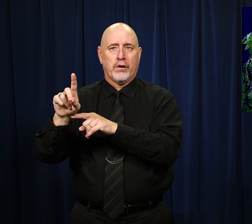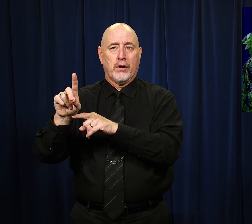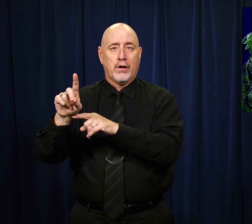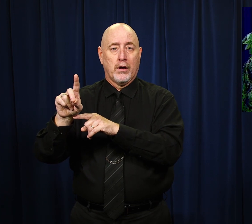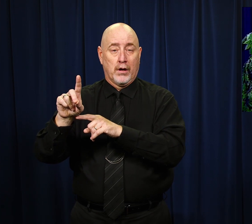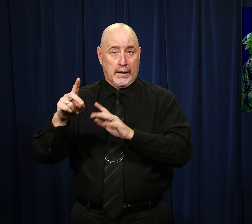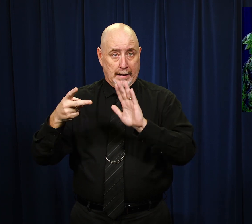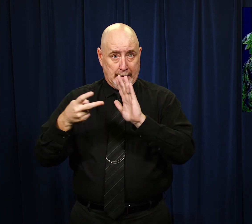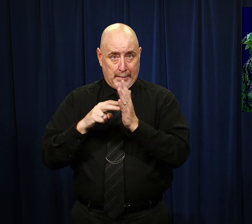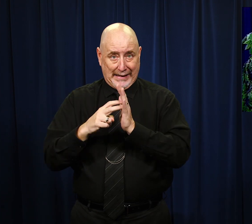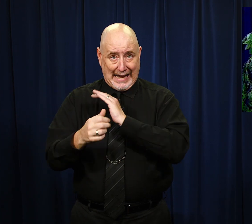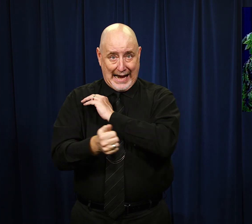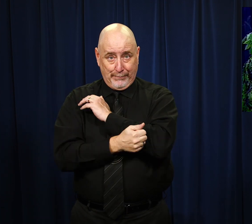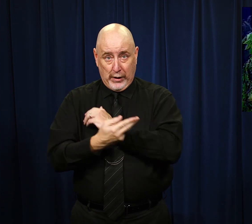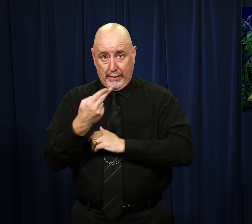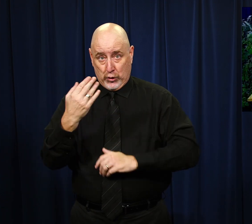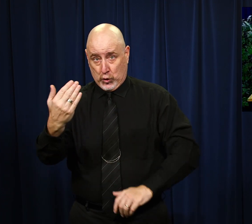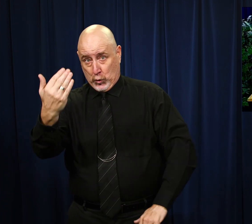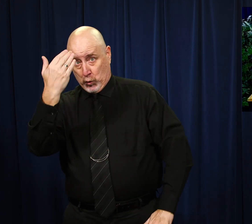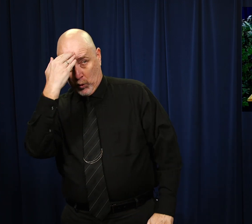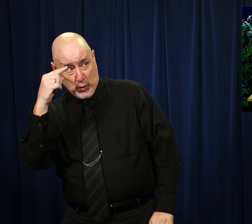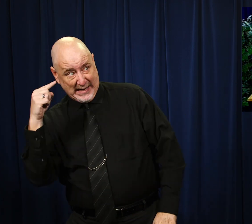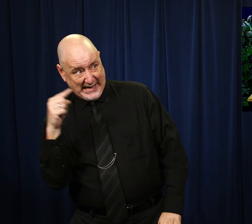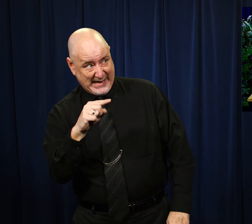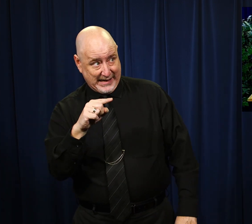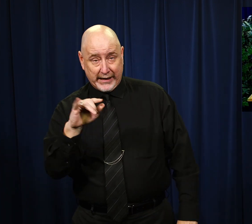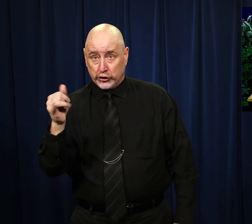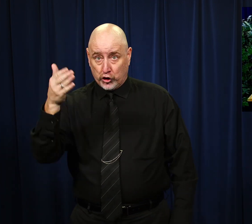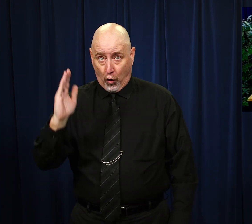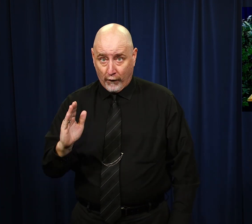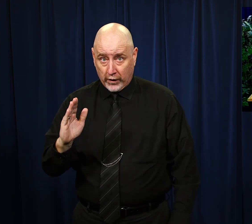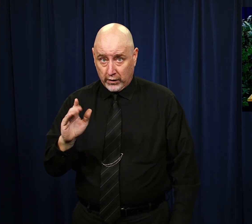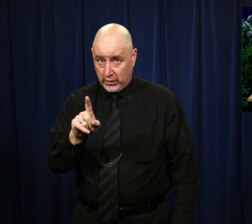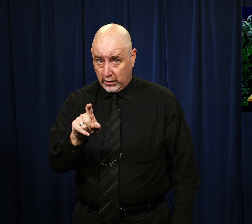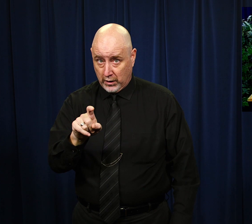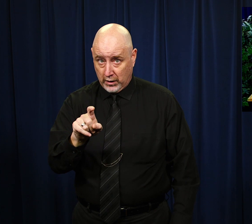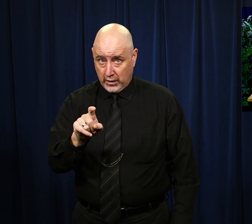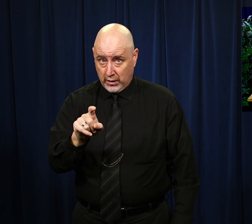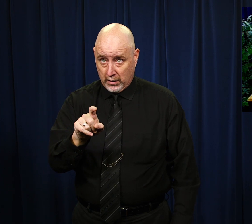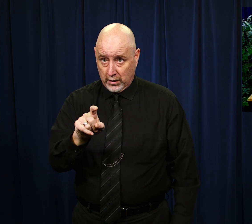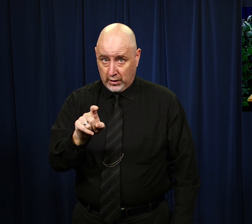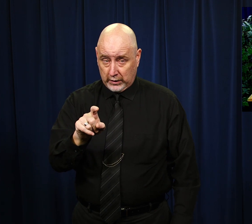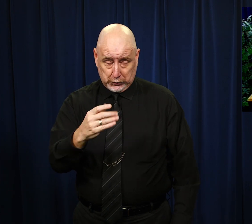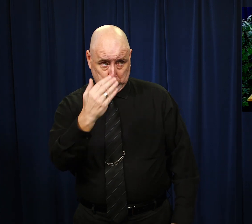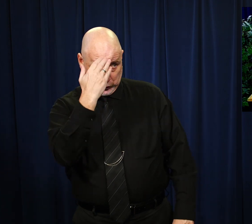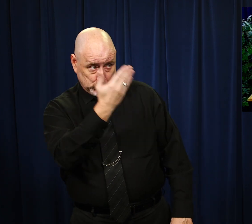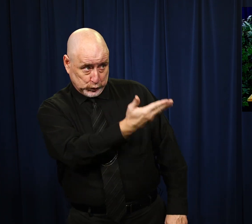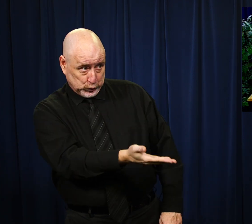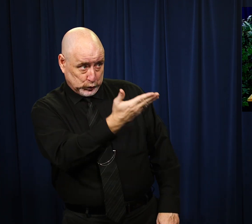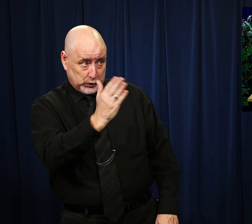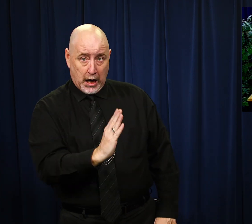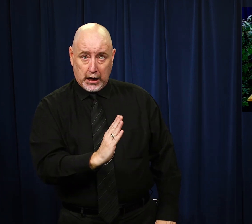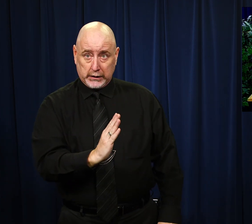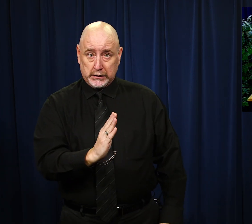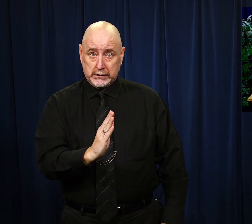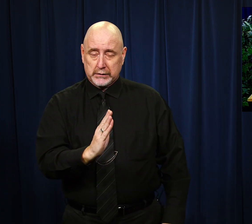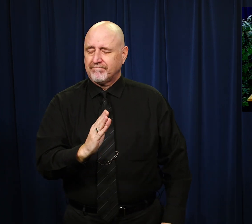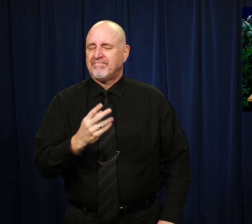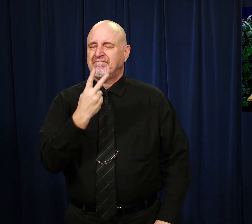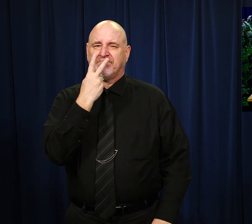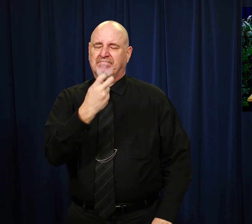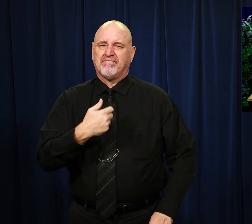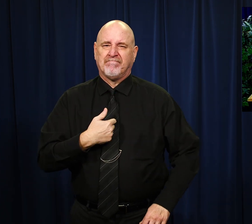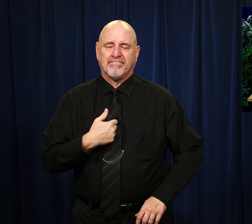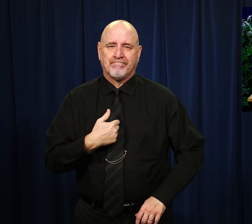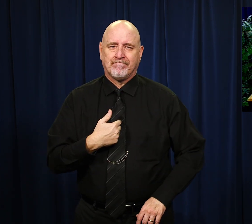do we really know that Abraham knew him as Jehovah at that time? That he knew him as God? I don't think